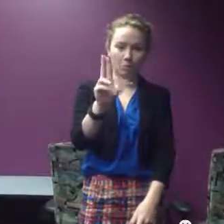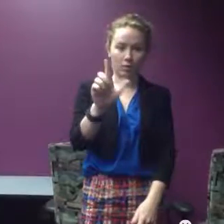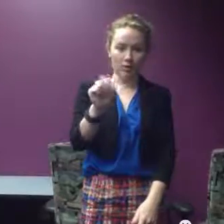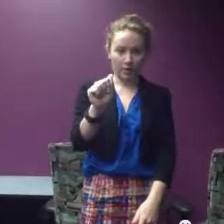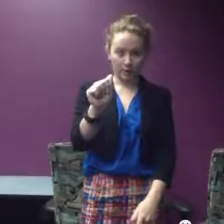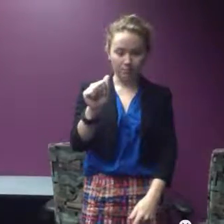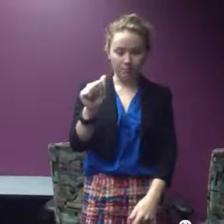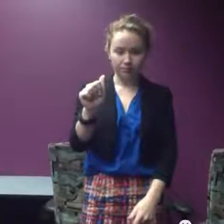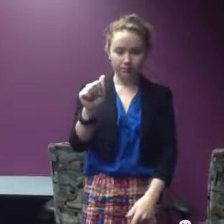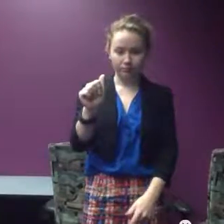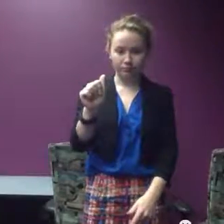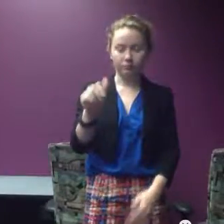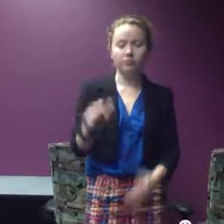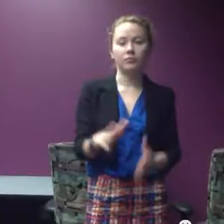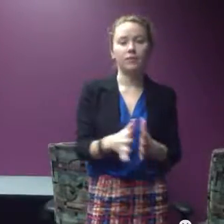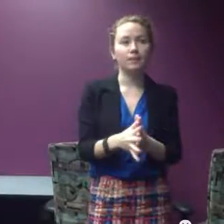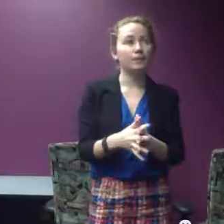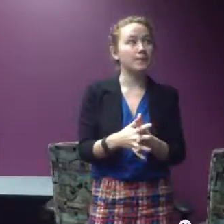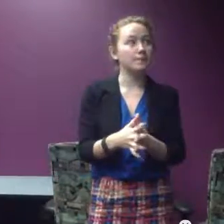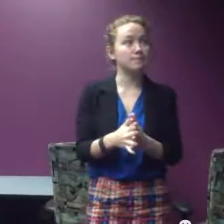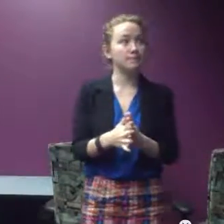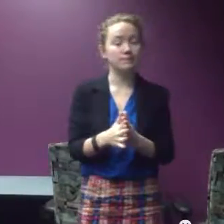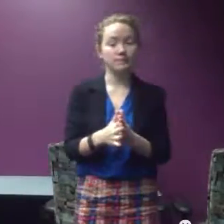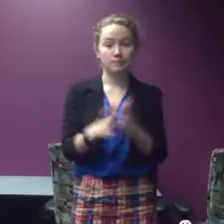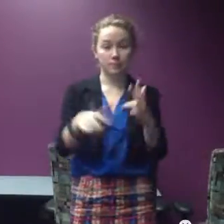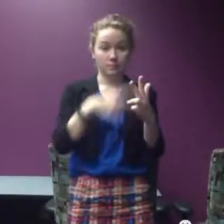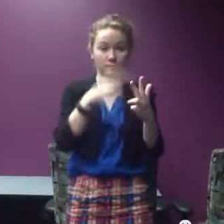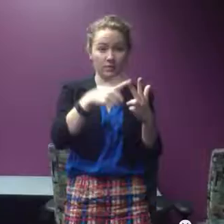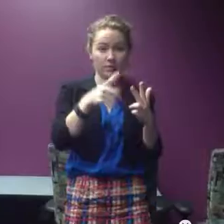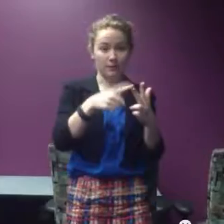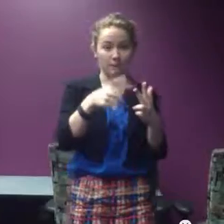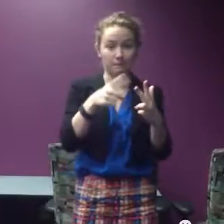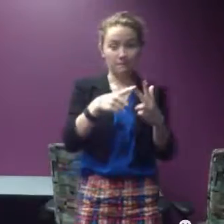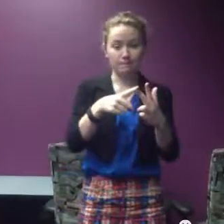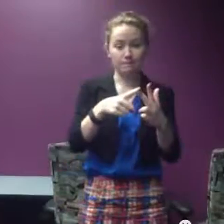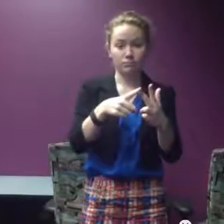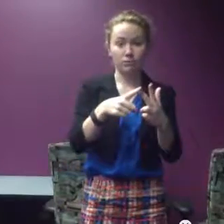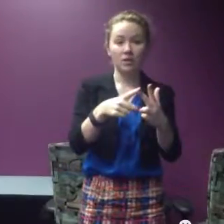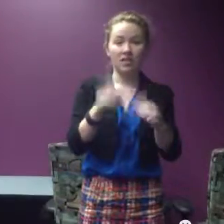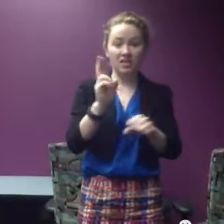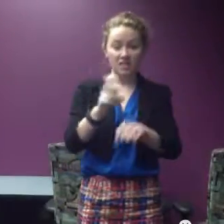So you can use a formula, and that'll make it a little easier.